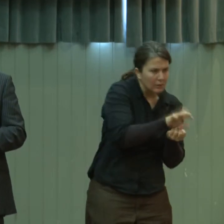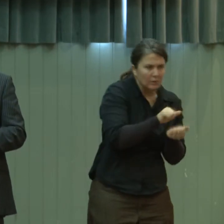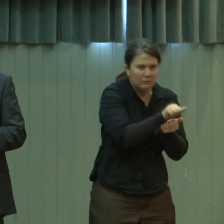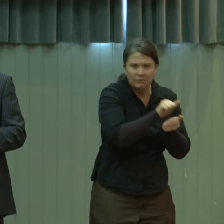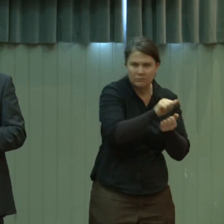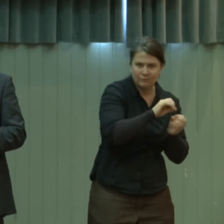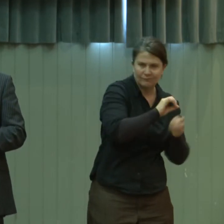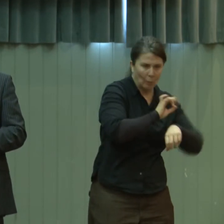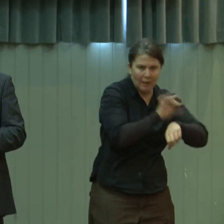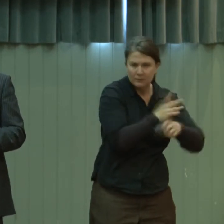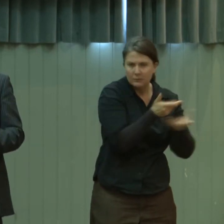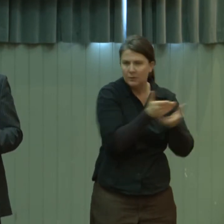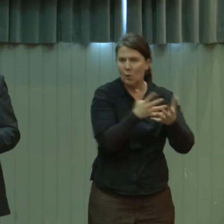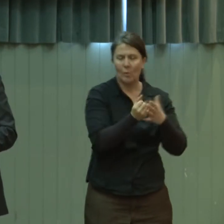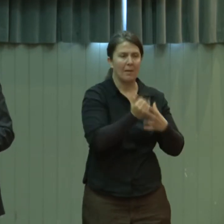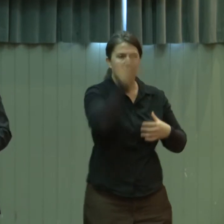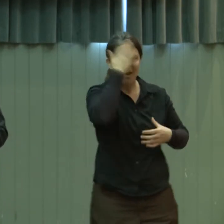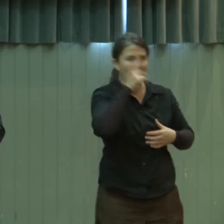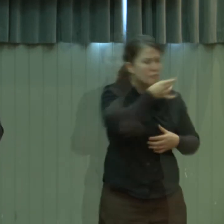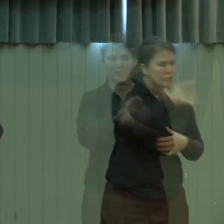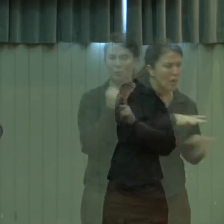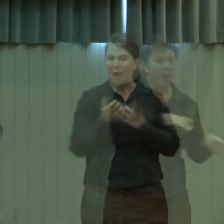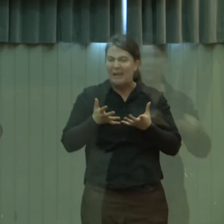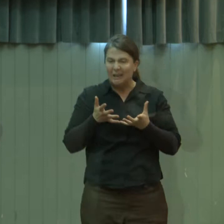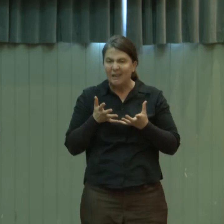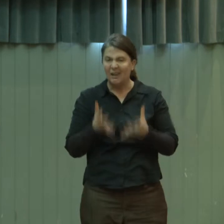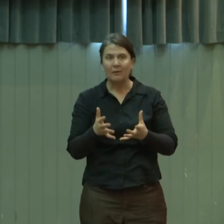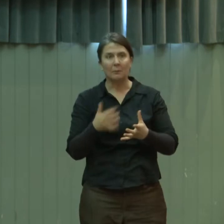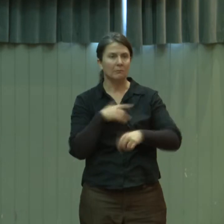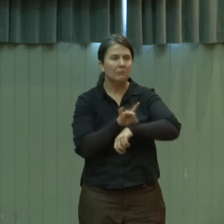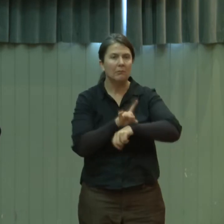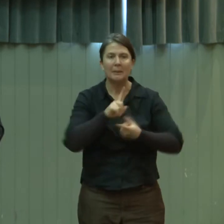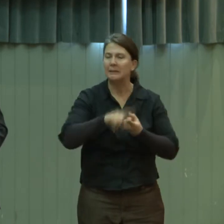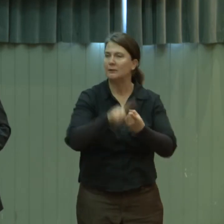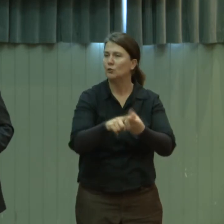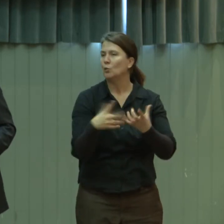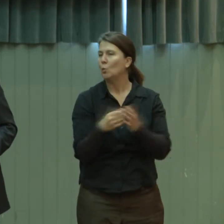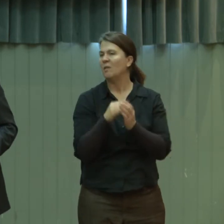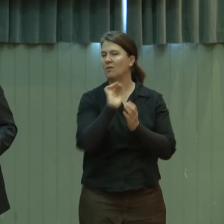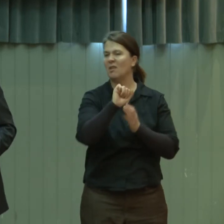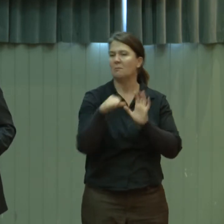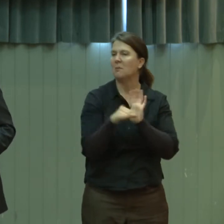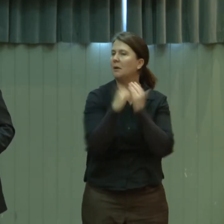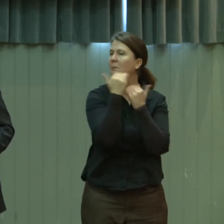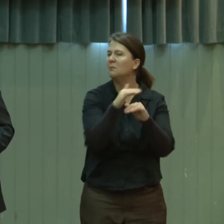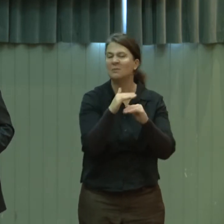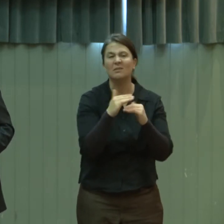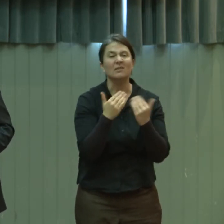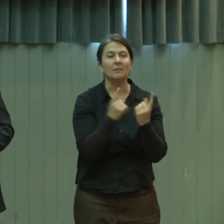or father and child, and dialectic behaviour therapy. Technology is important. We use quite a lot of DVD